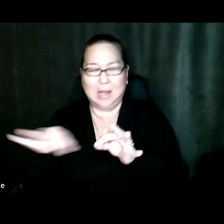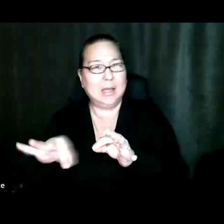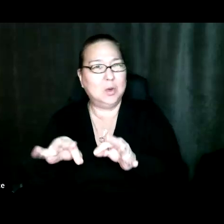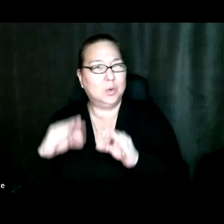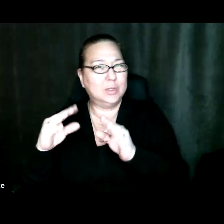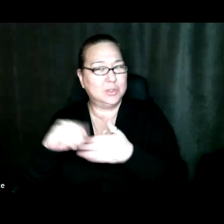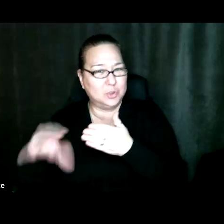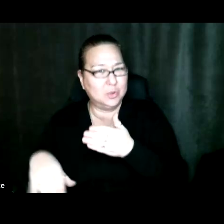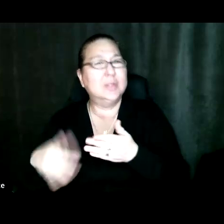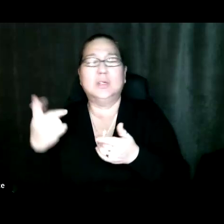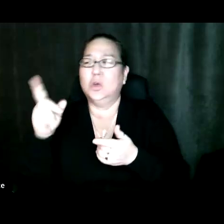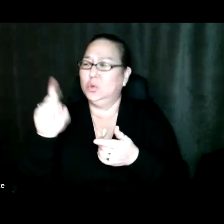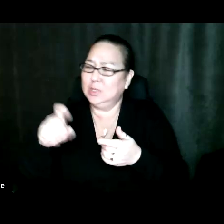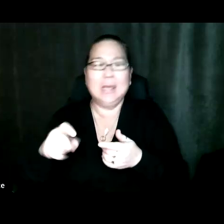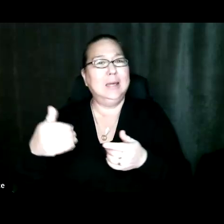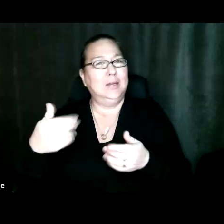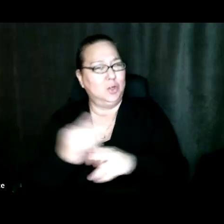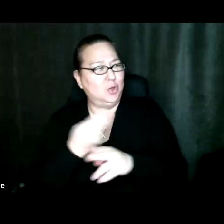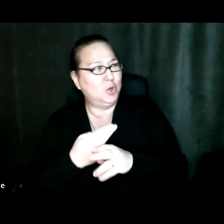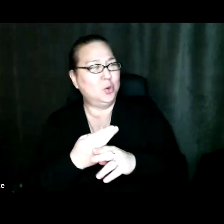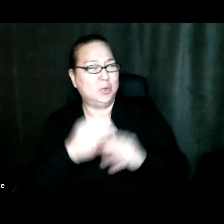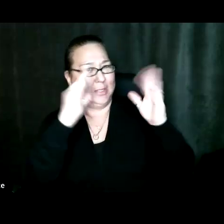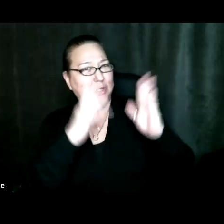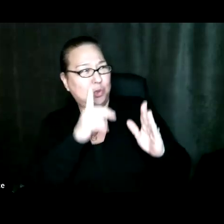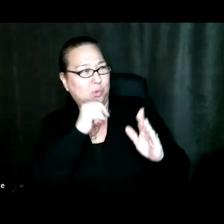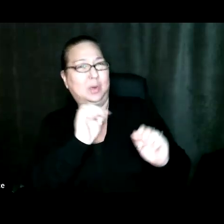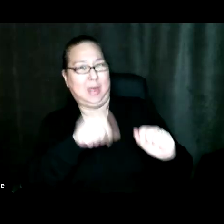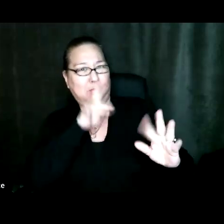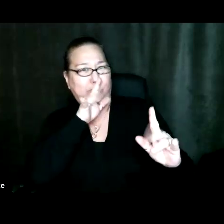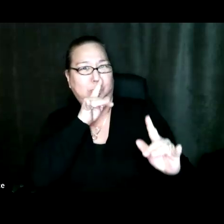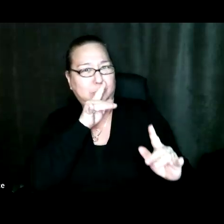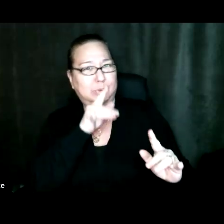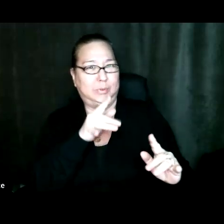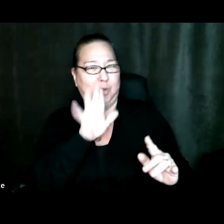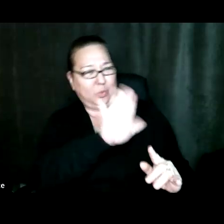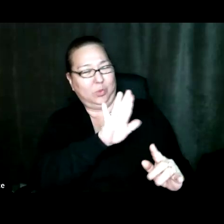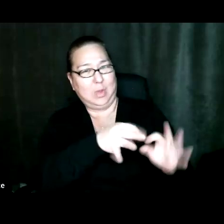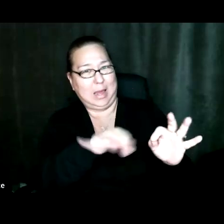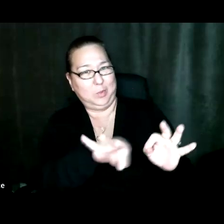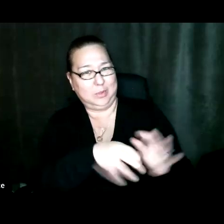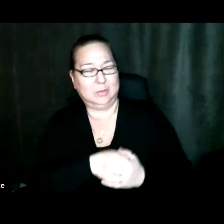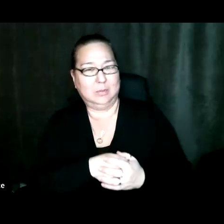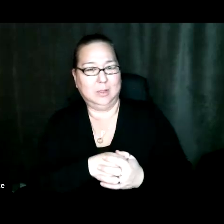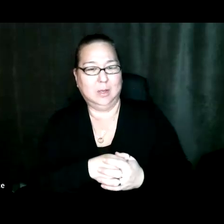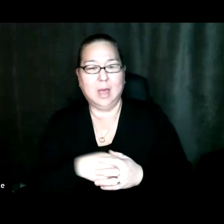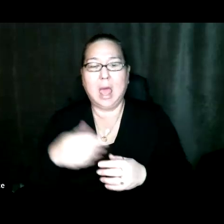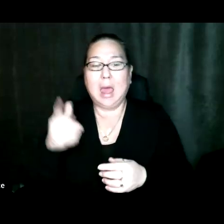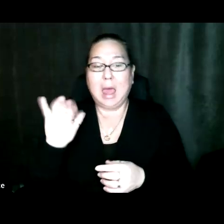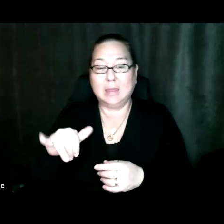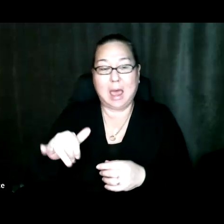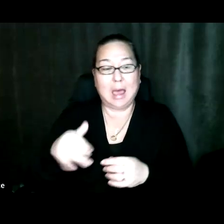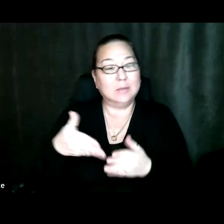their language skills in instruction. Publicizing new bilingual programs for the few score of students